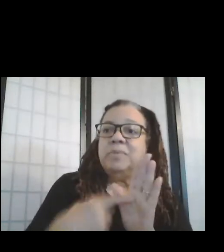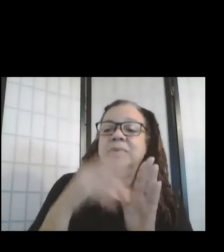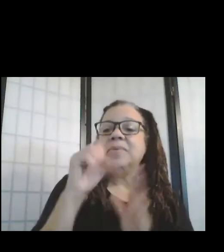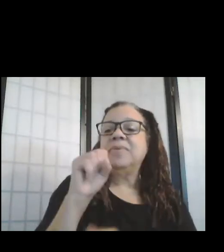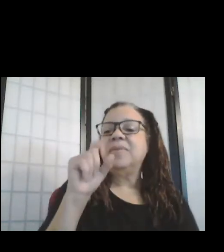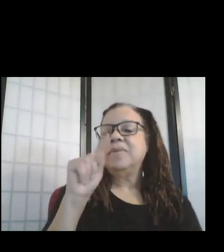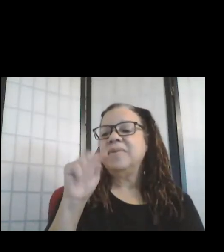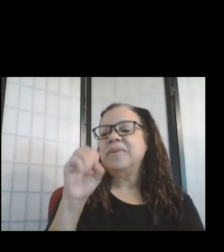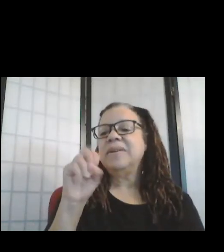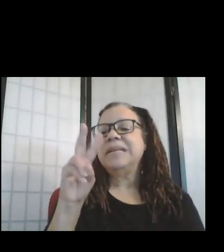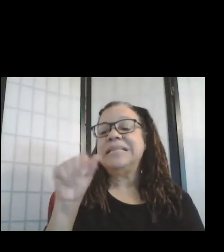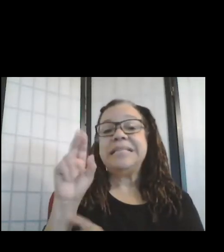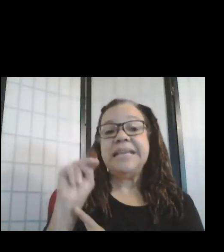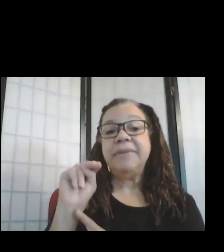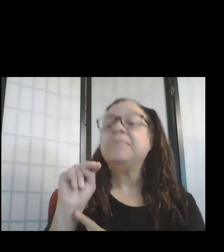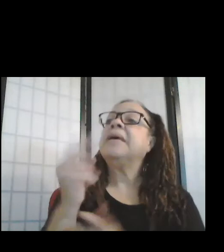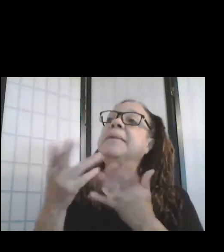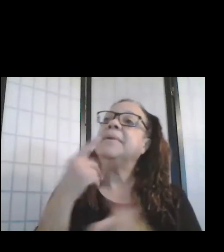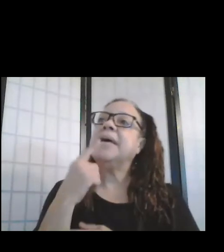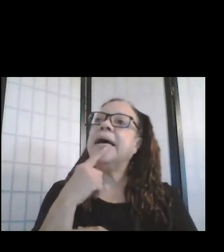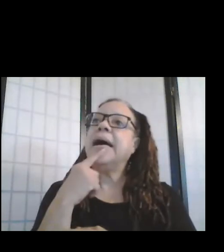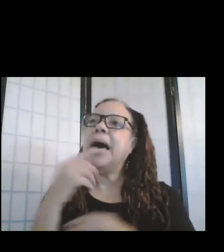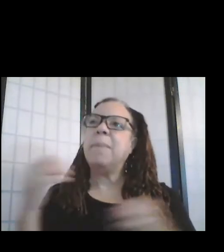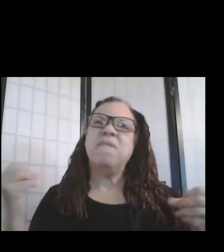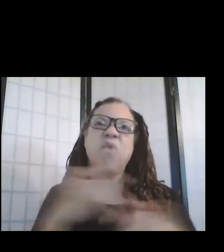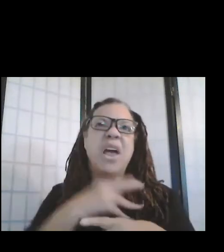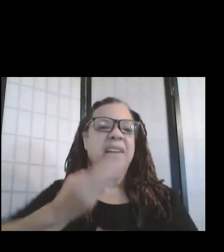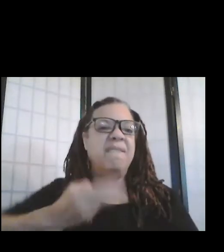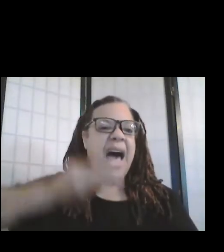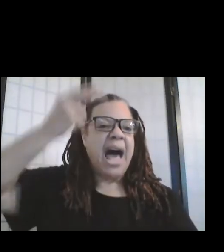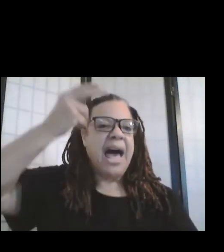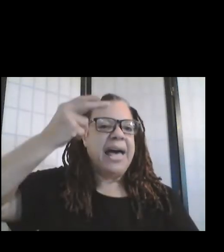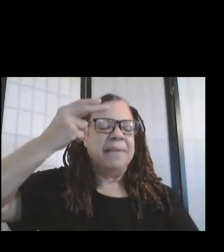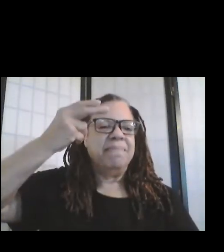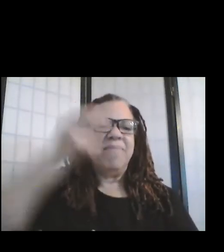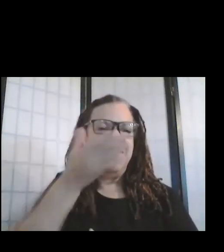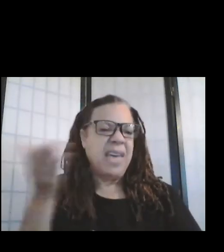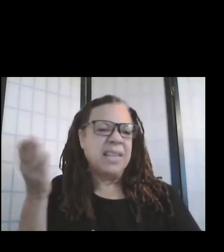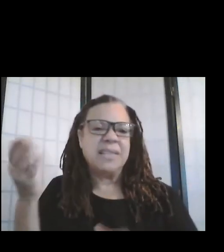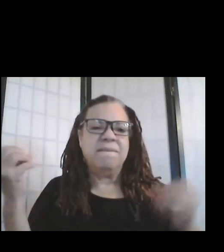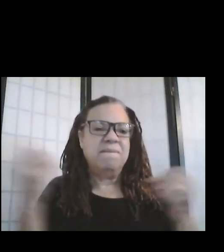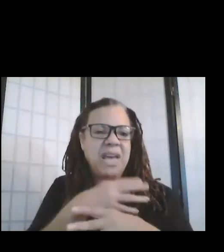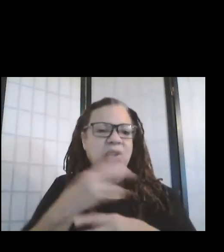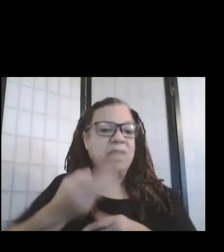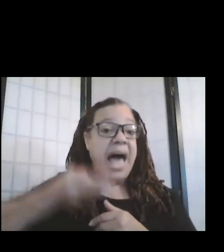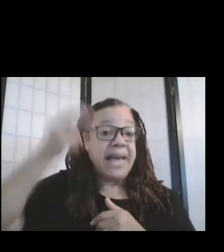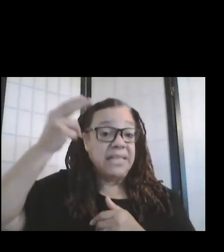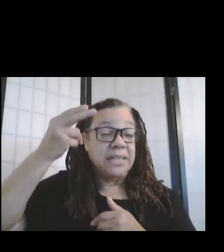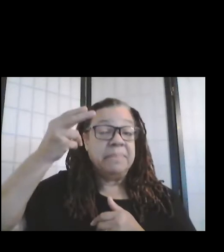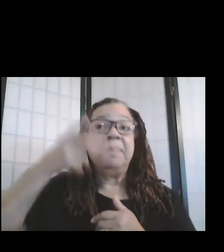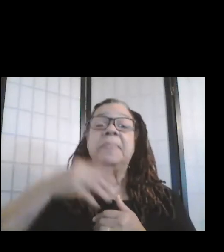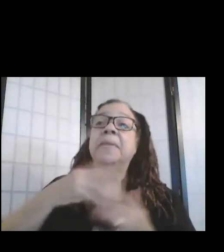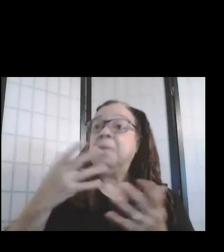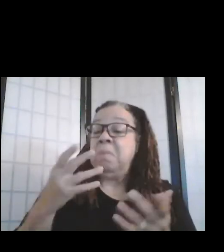you often hear somebody say that I'm afraid of heights. People talk about having a fear of heights.